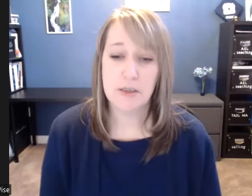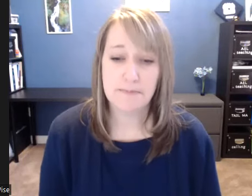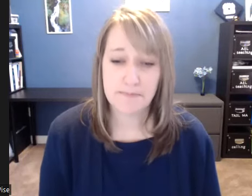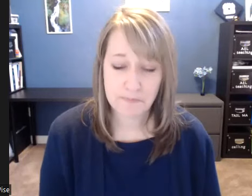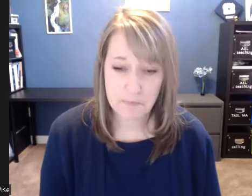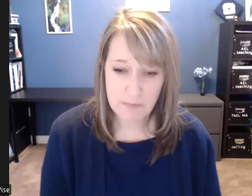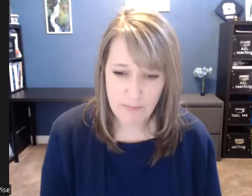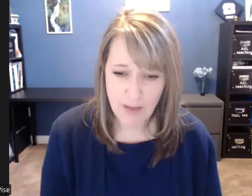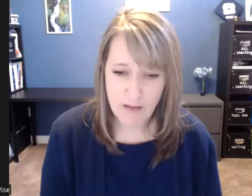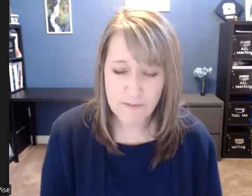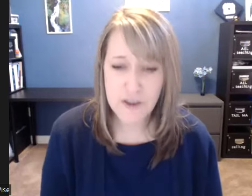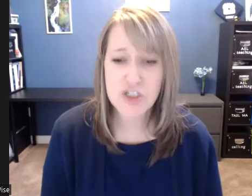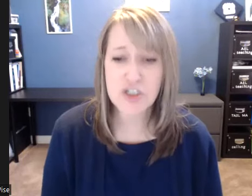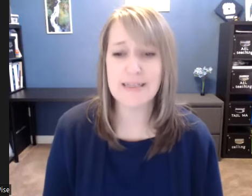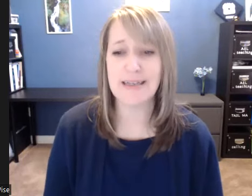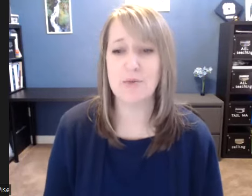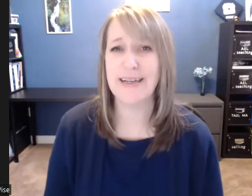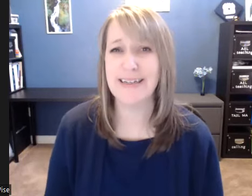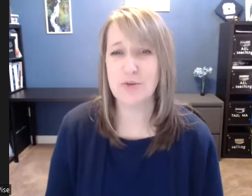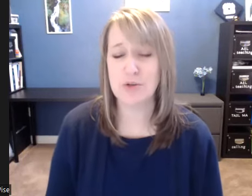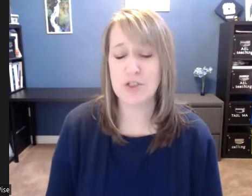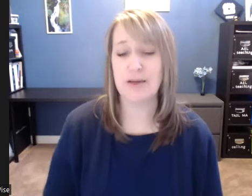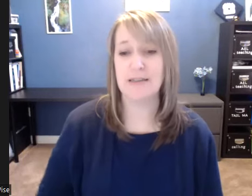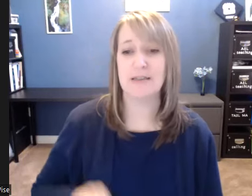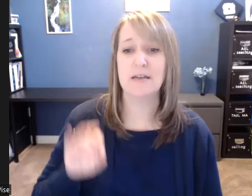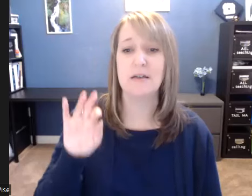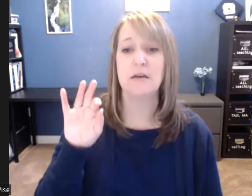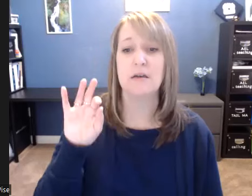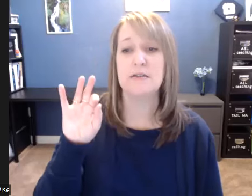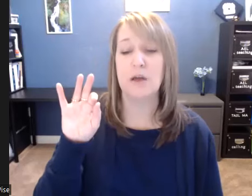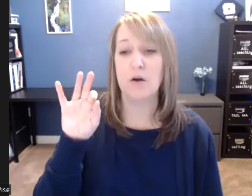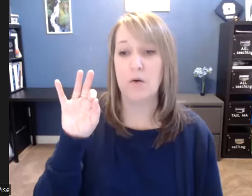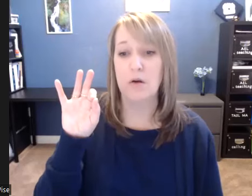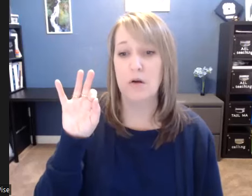Furniture. Furniture can be signed one-handed or two-handed. So